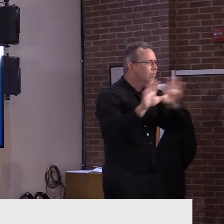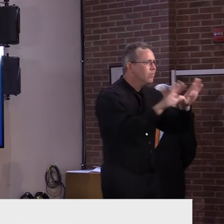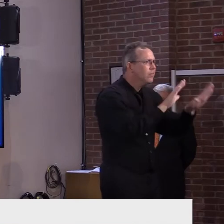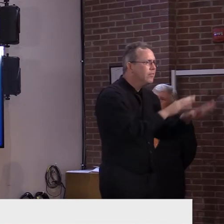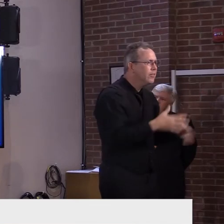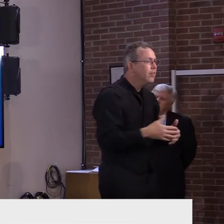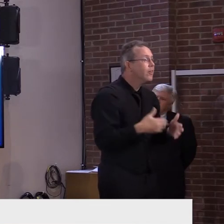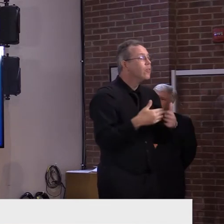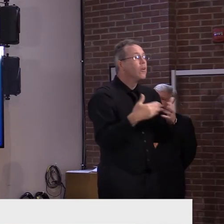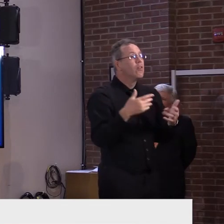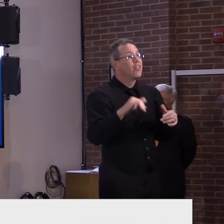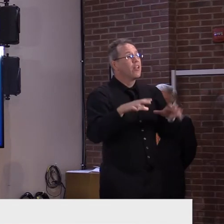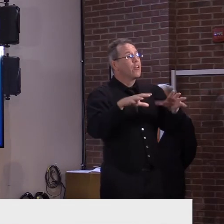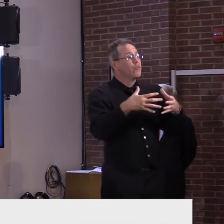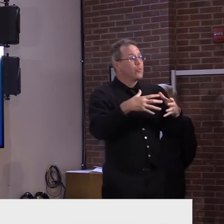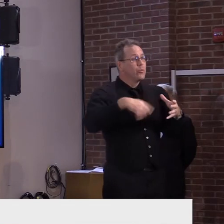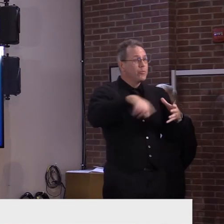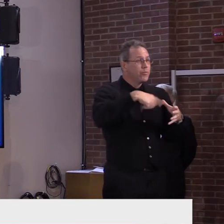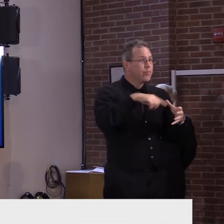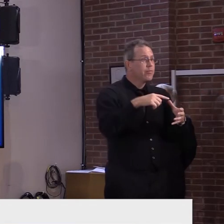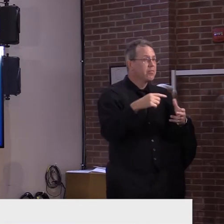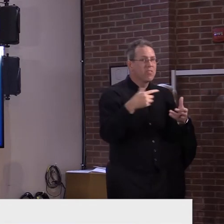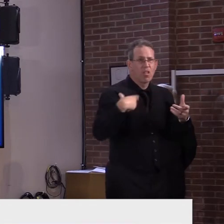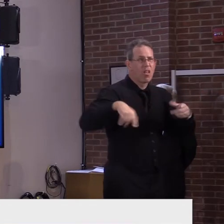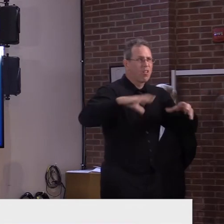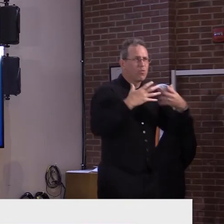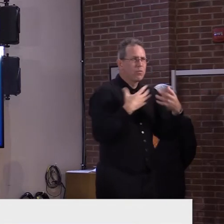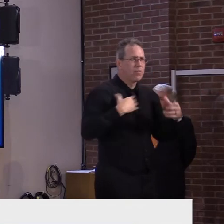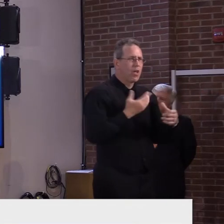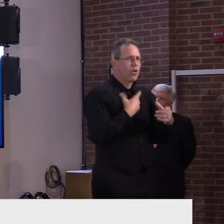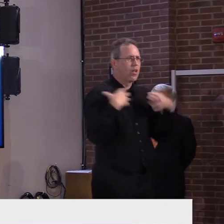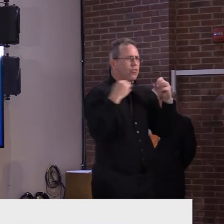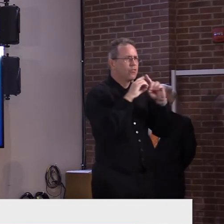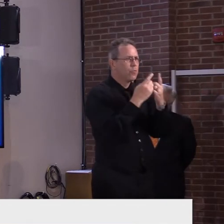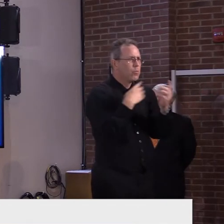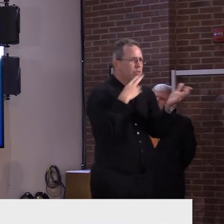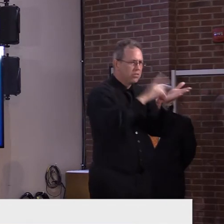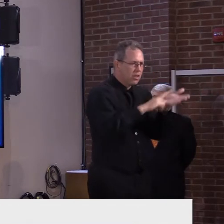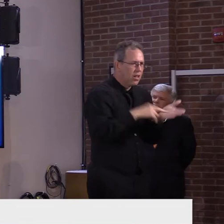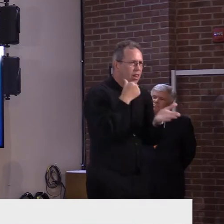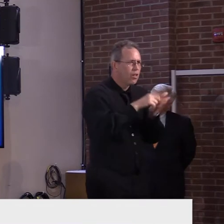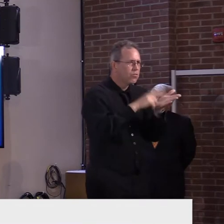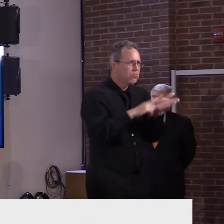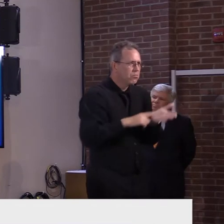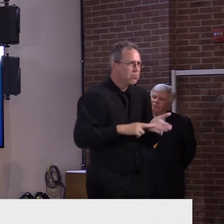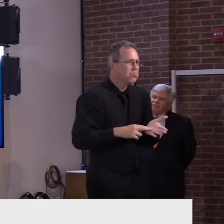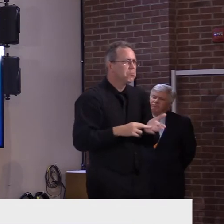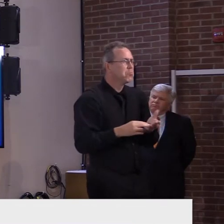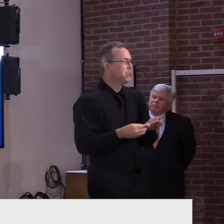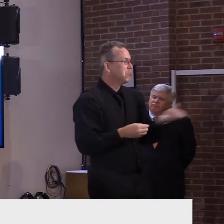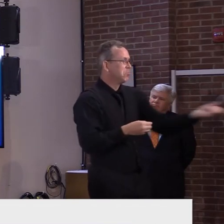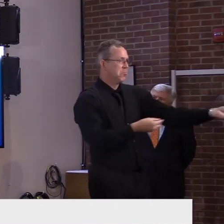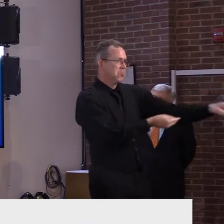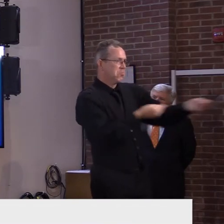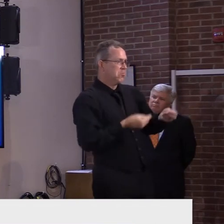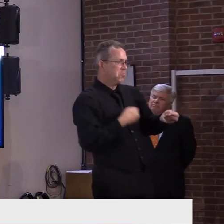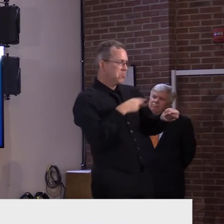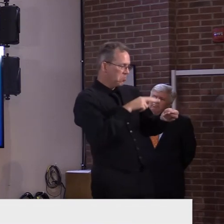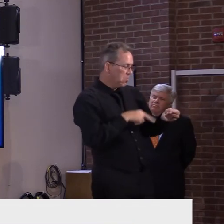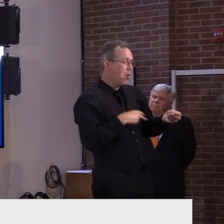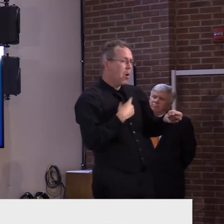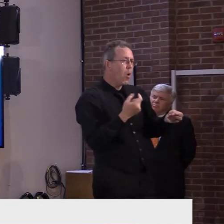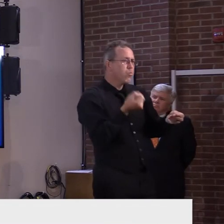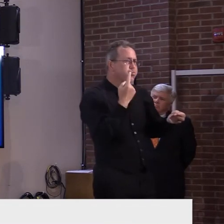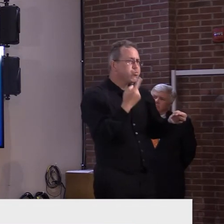has had on me, clearly their recommendations are fundamental public